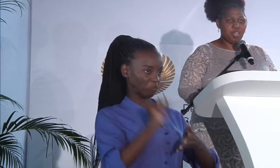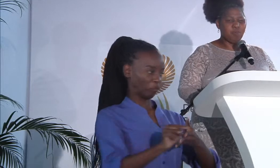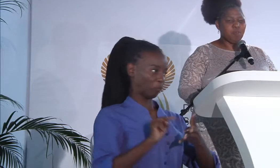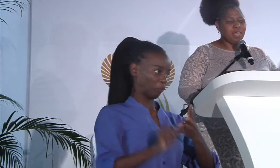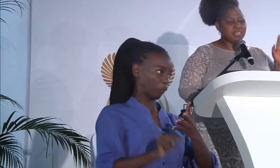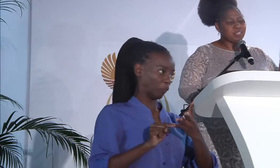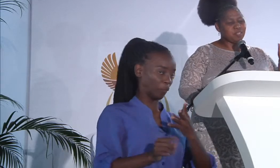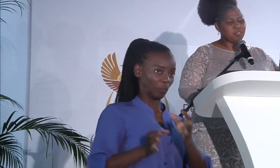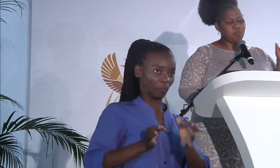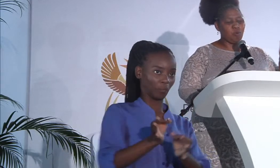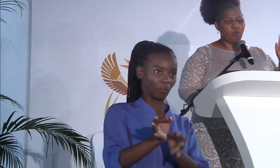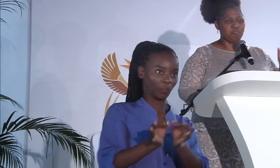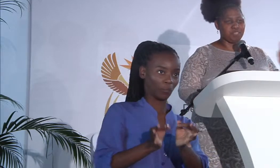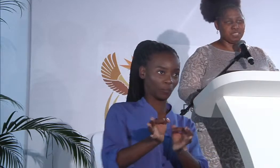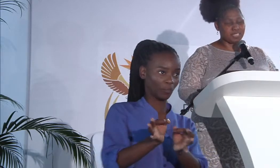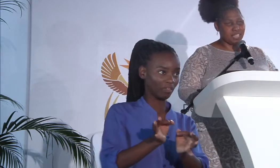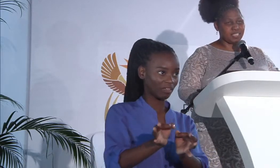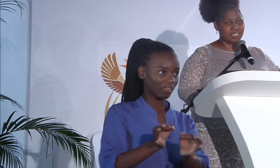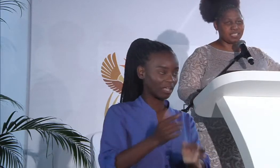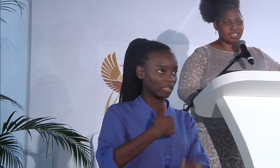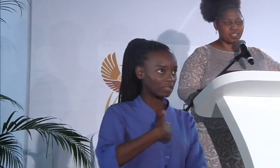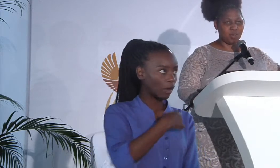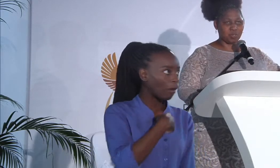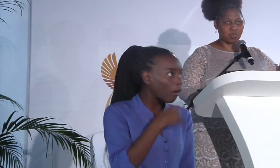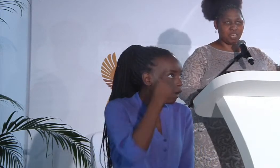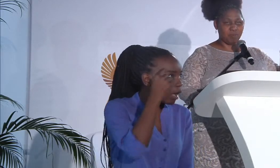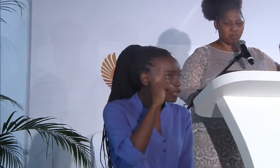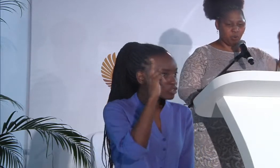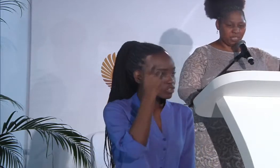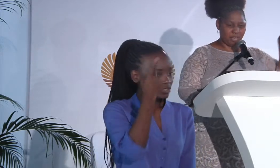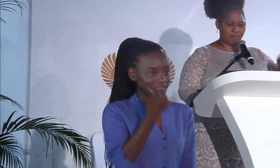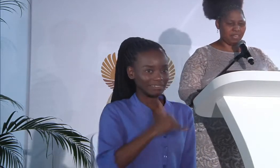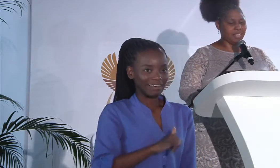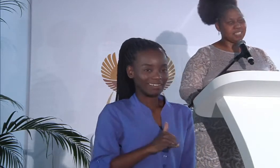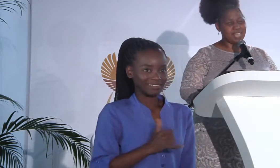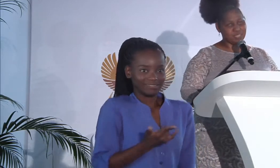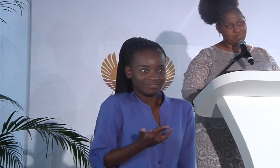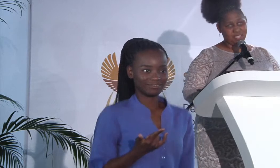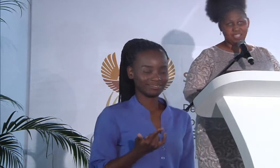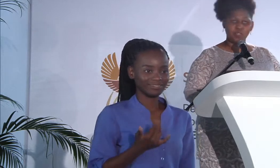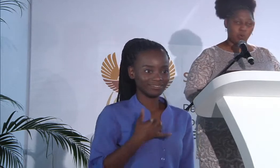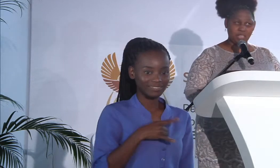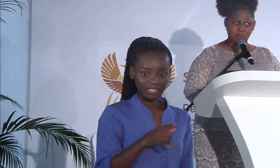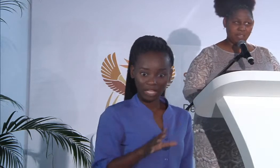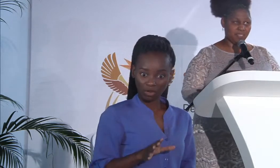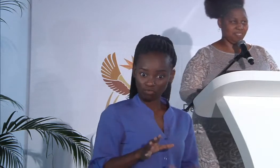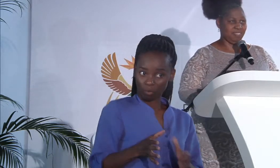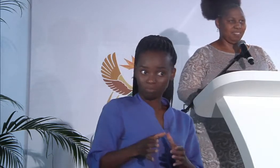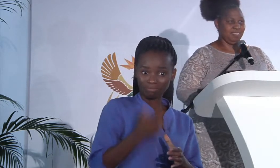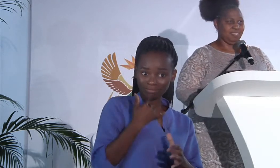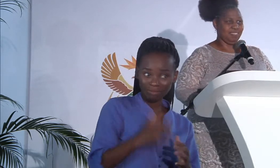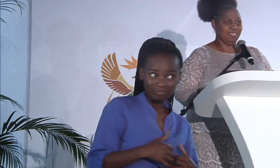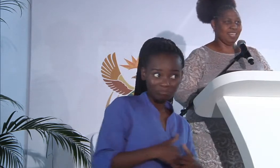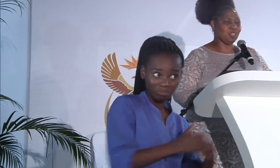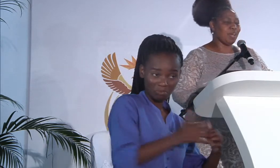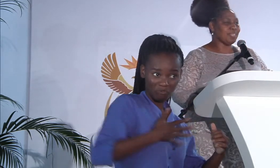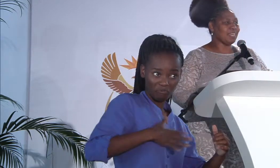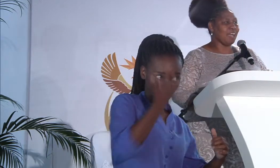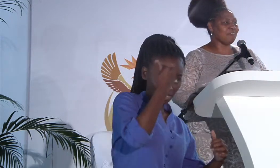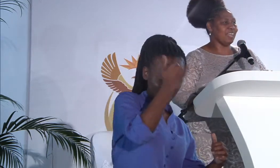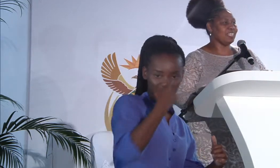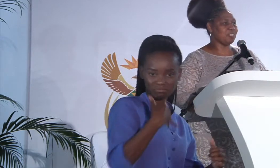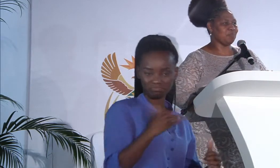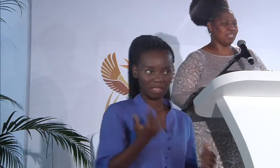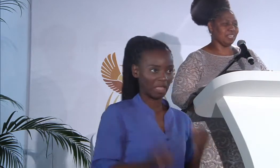They will make you convinced that this that you are talking about won't happen, and trust me, it won't happen. That is one thing